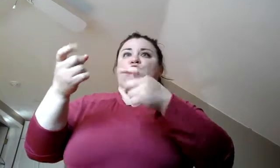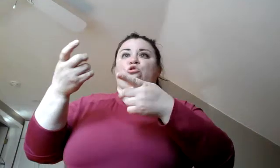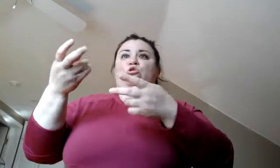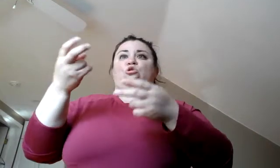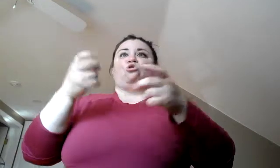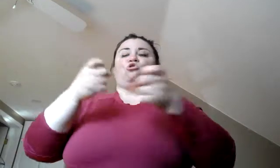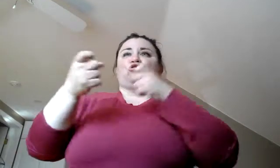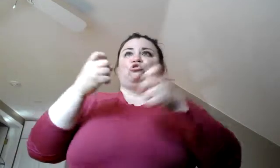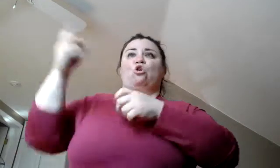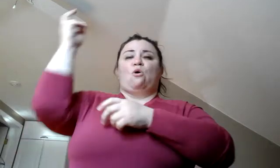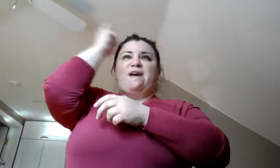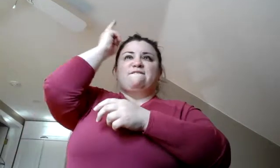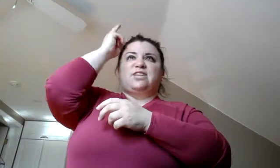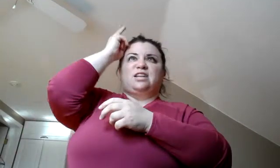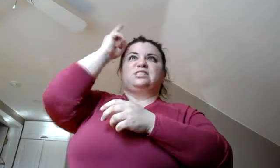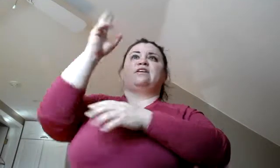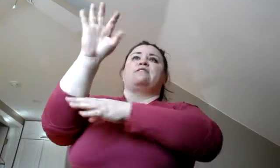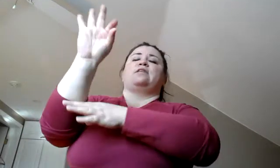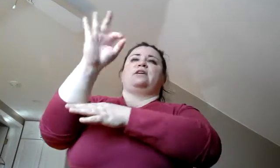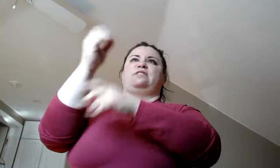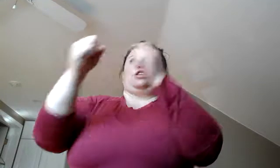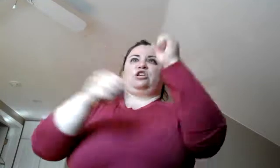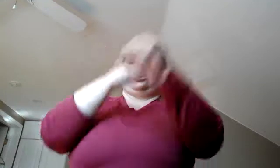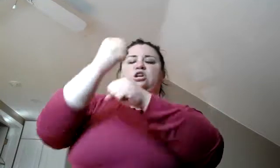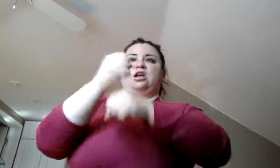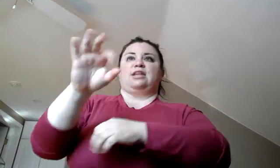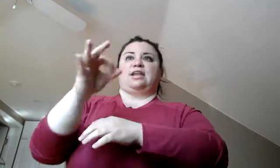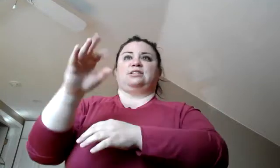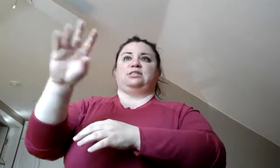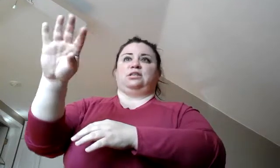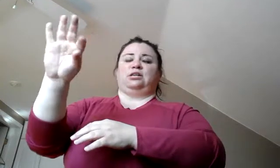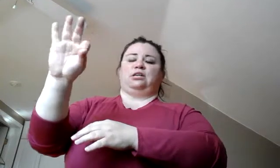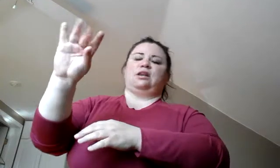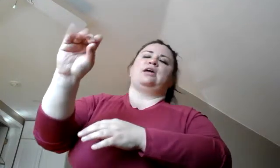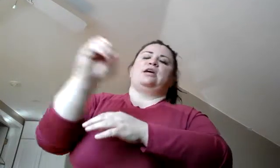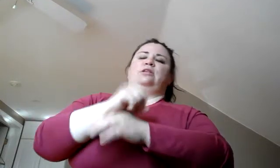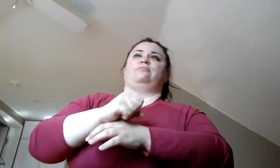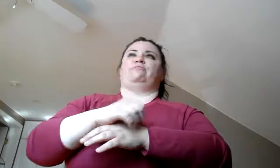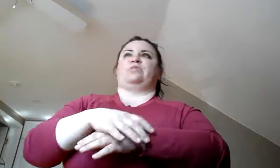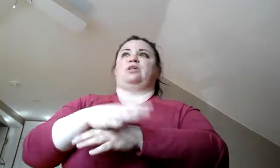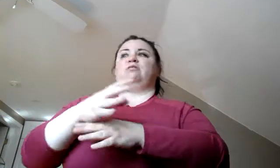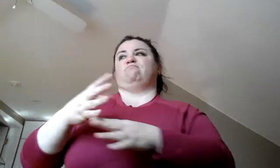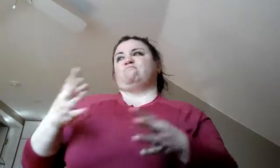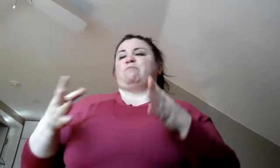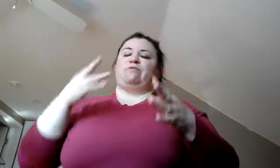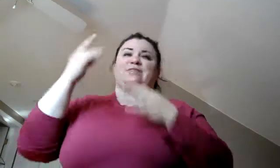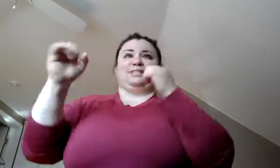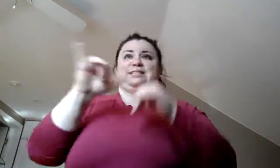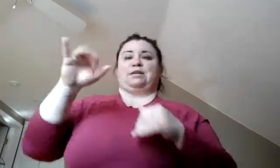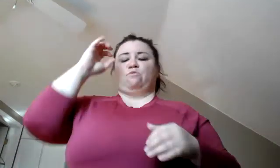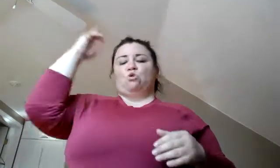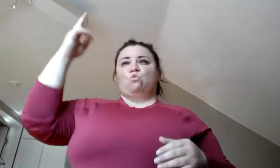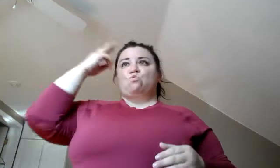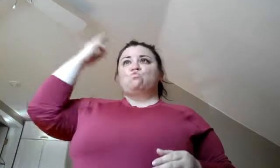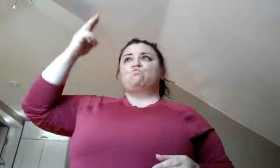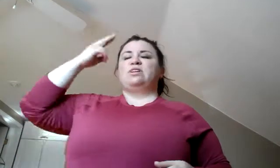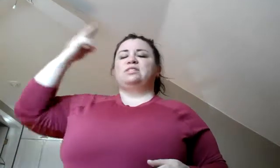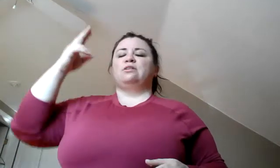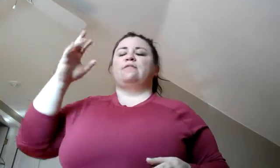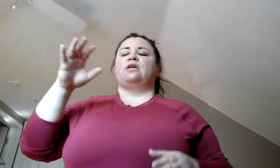believe, in 1980, and probably for the same reasons lots of countries do these types of things, kind of imperialistic, that they were looking for maybe